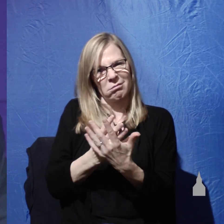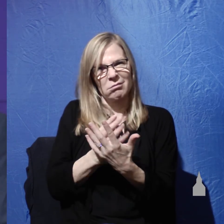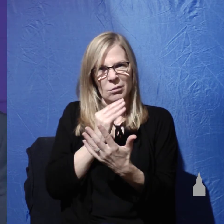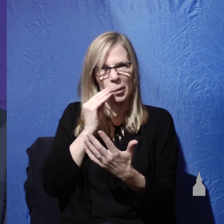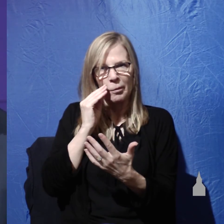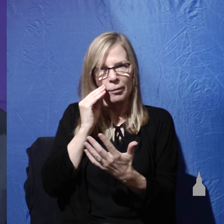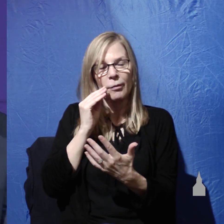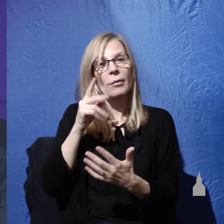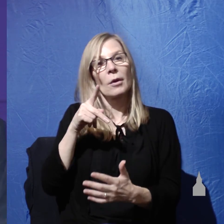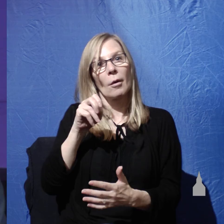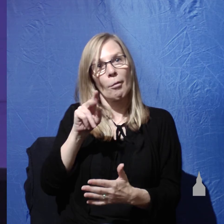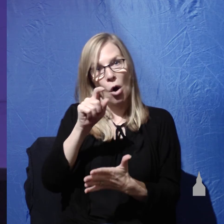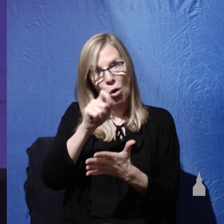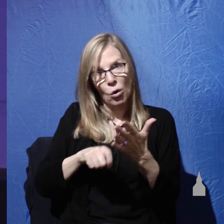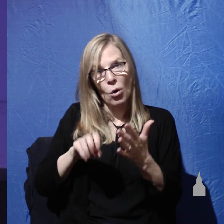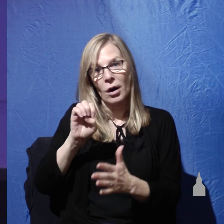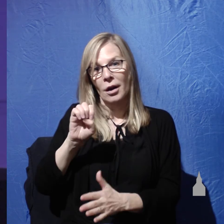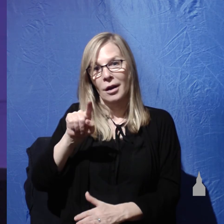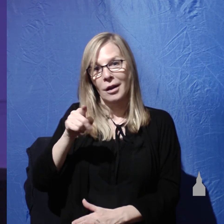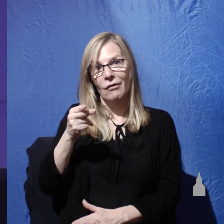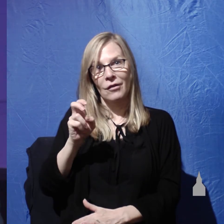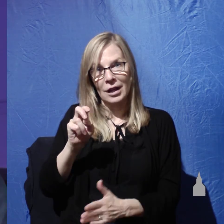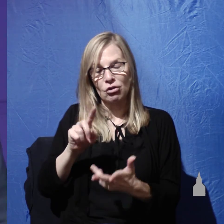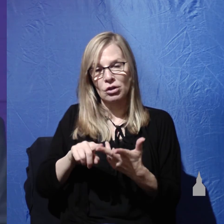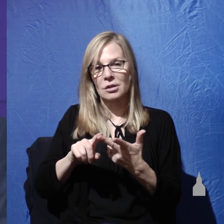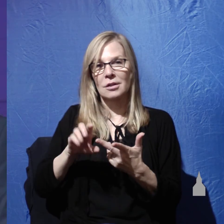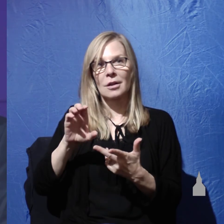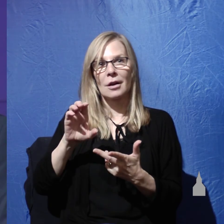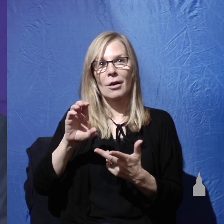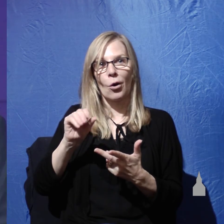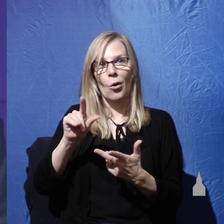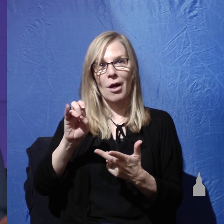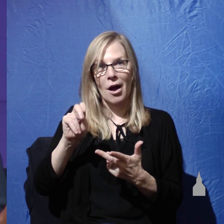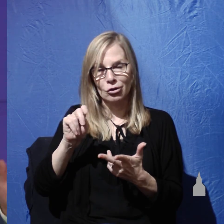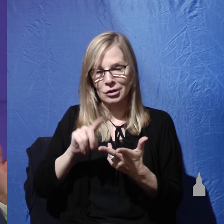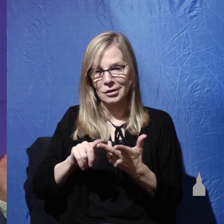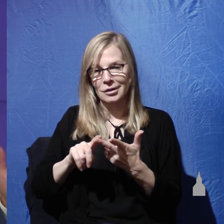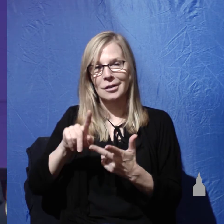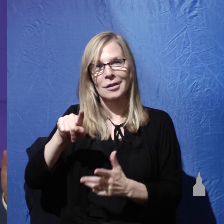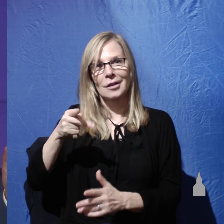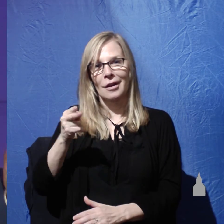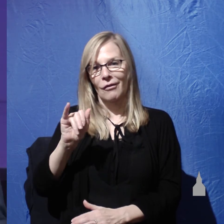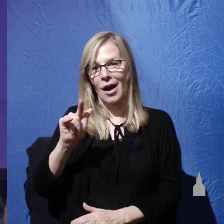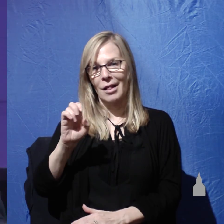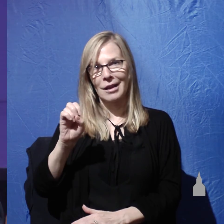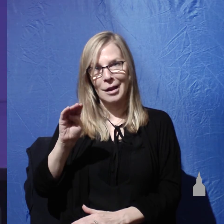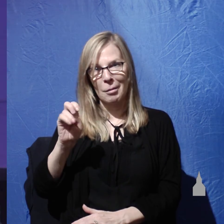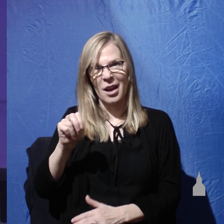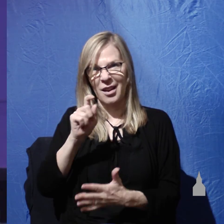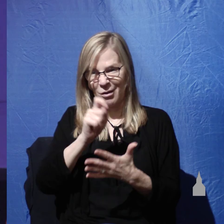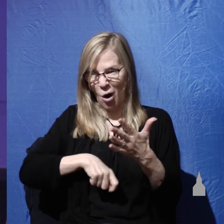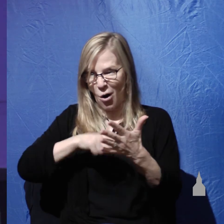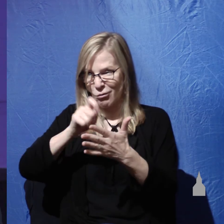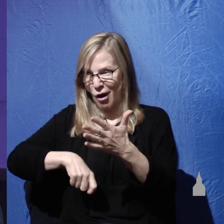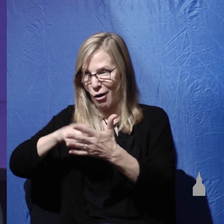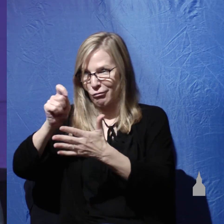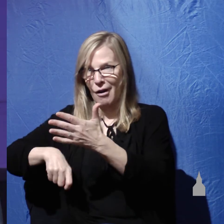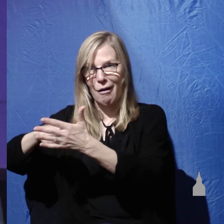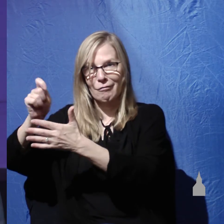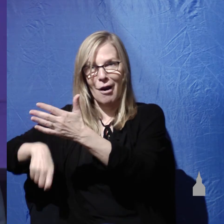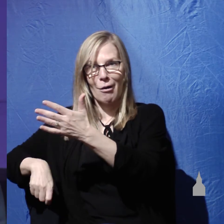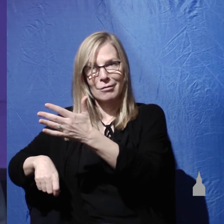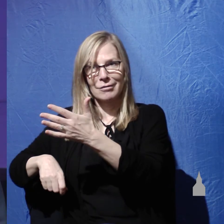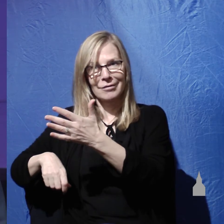to Philippians, he wrote Ephesians, he wrote Colossians, he wrote Philemon. So far from hindering the spread of the gospel,